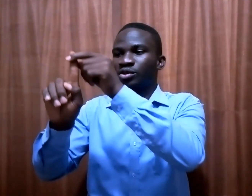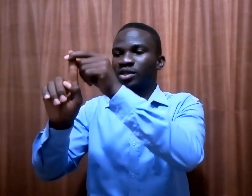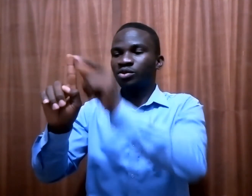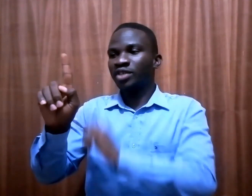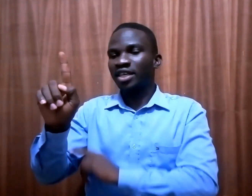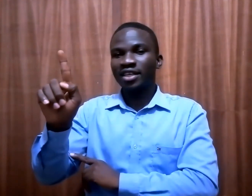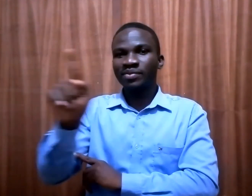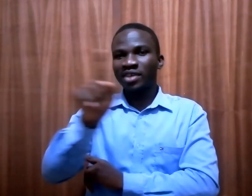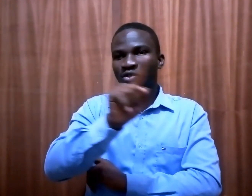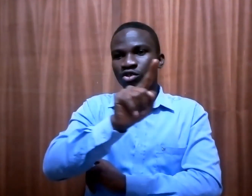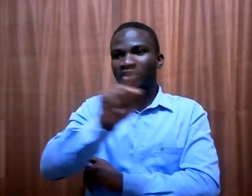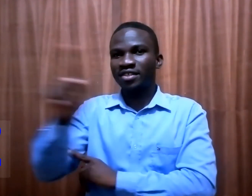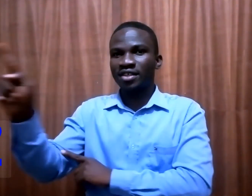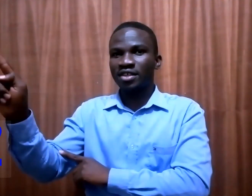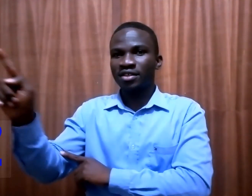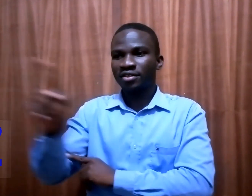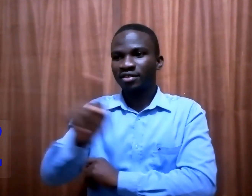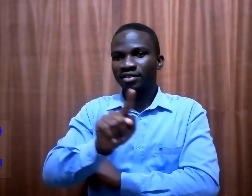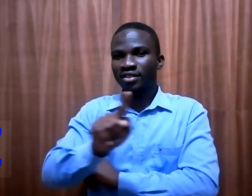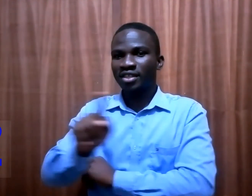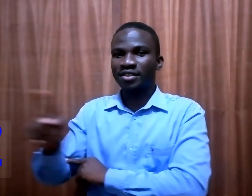Use the index finger to draw the Z.